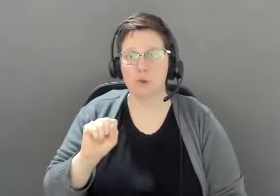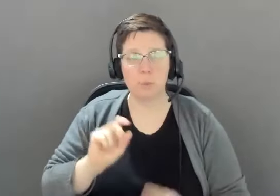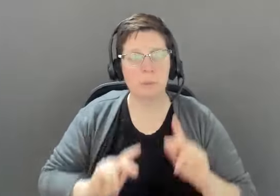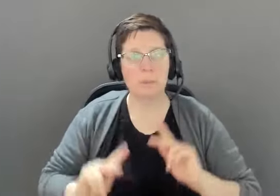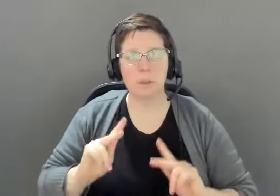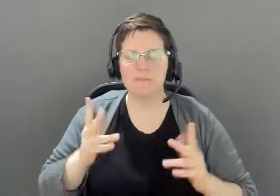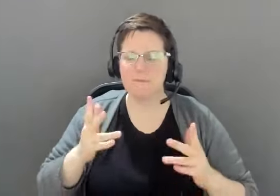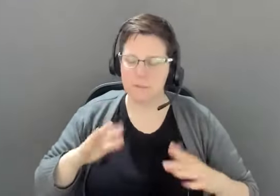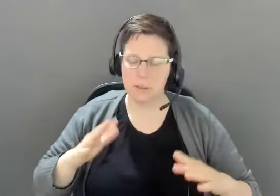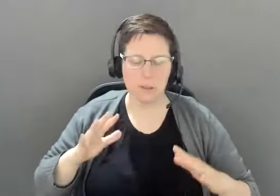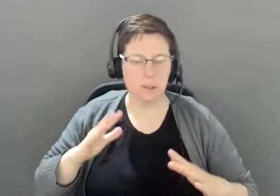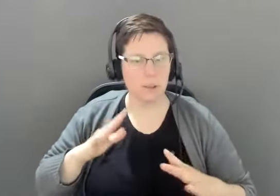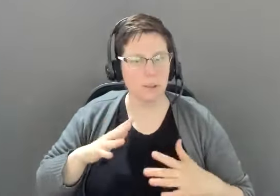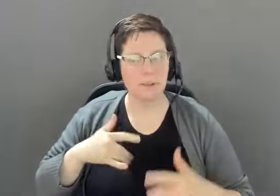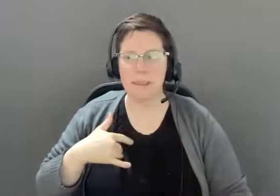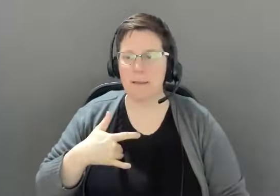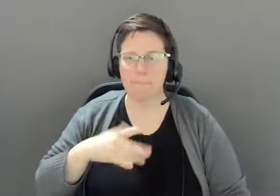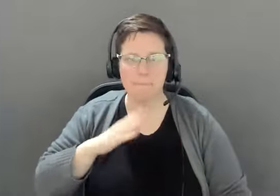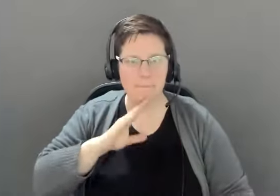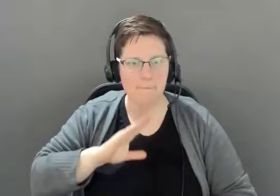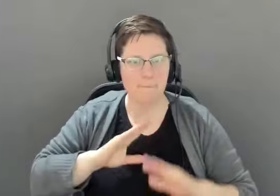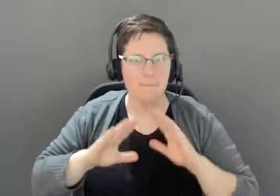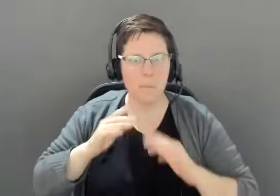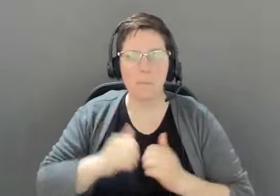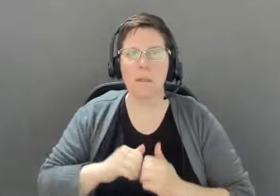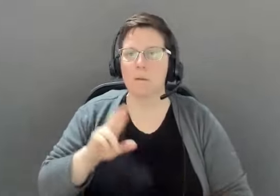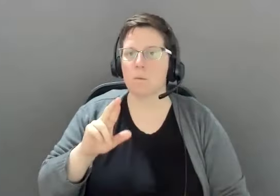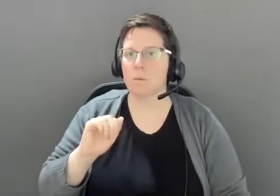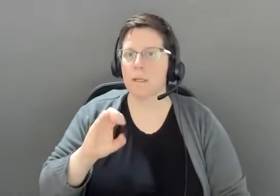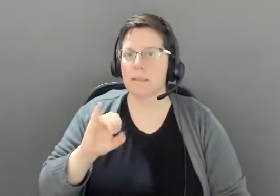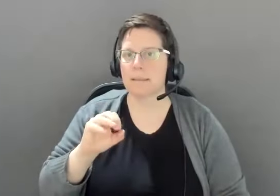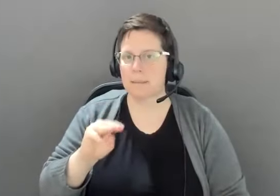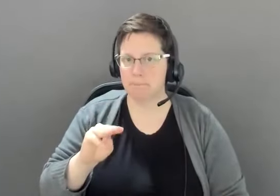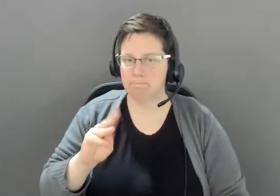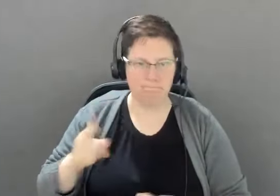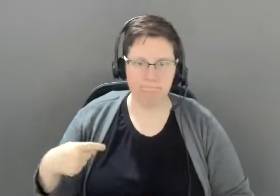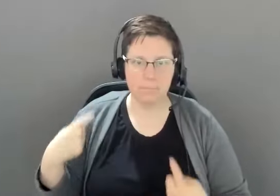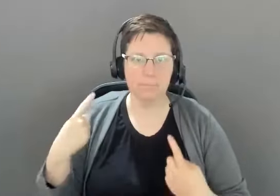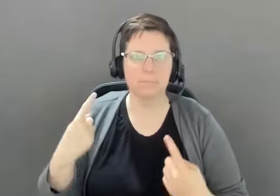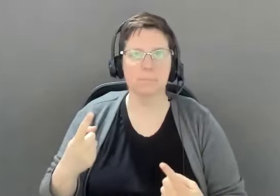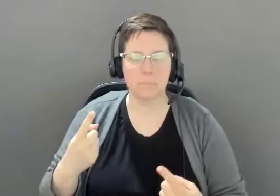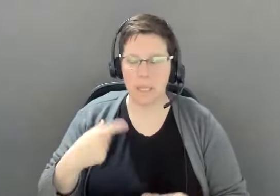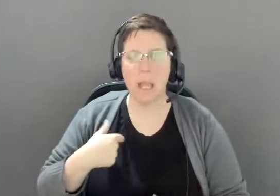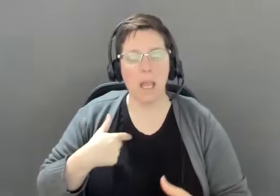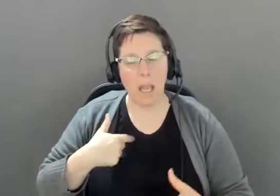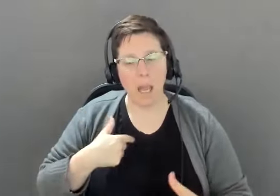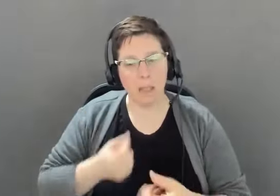for centuries. And may we all commit to listening, learning, and supporting efforts toward healing and justice for both